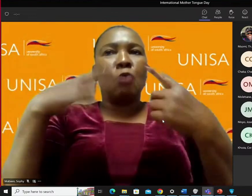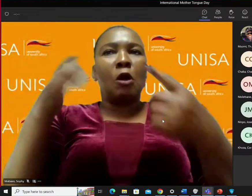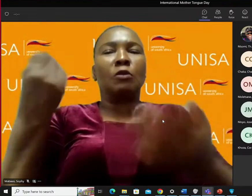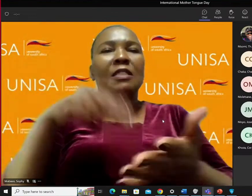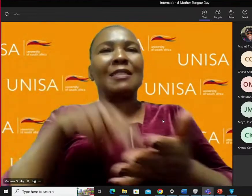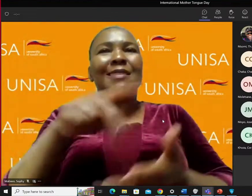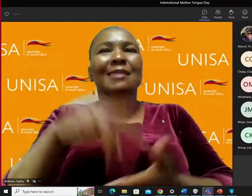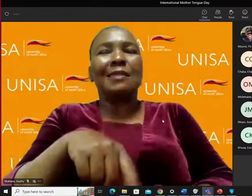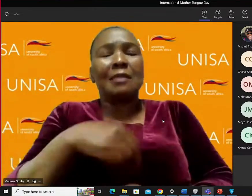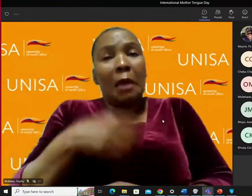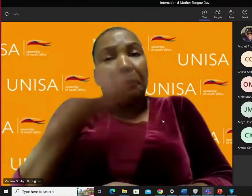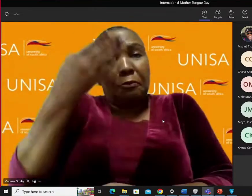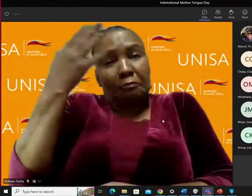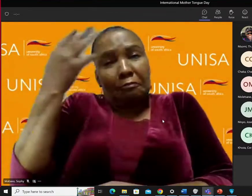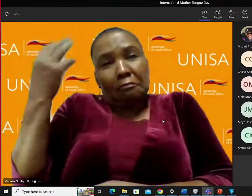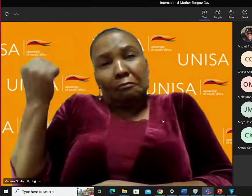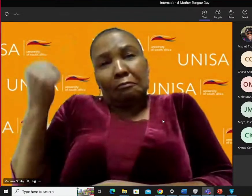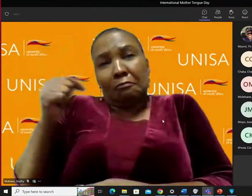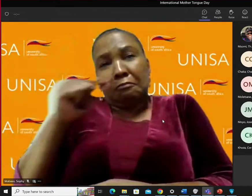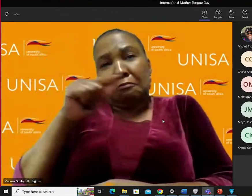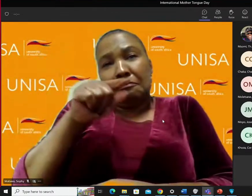guess it's